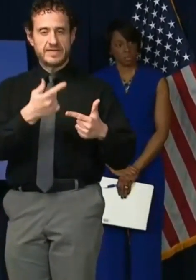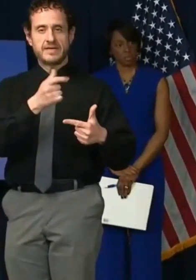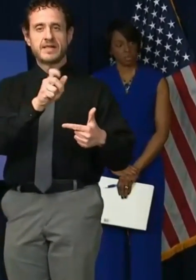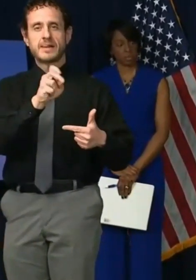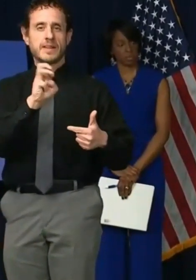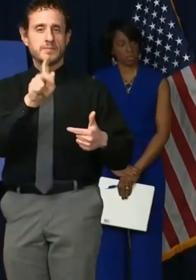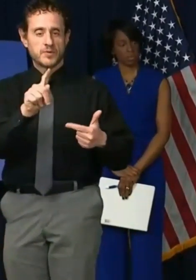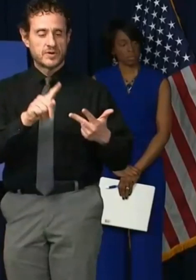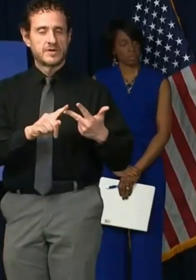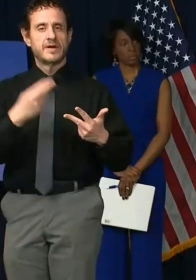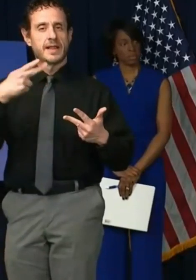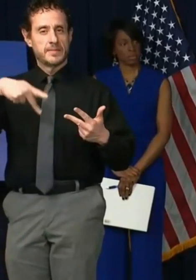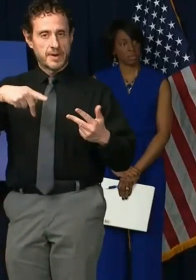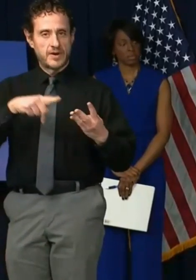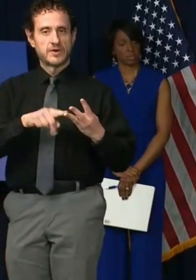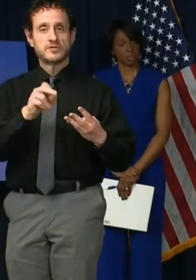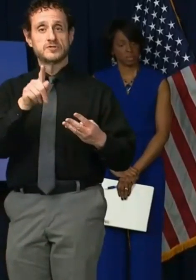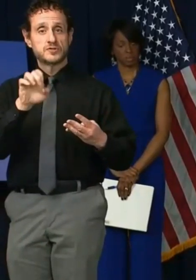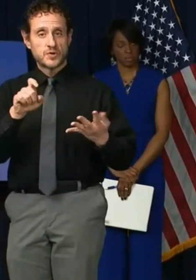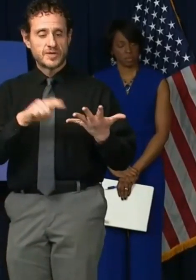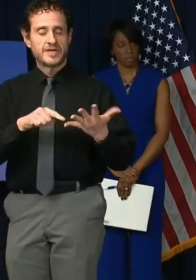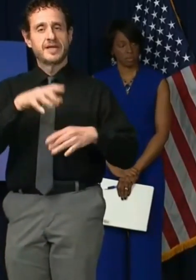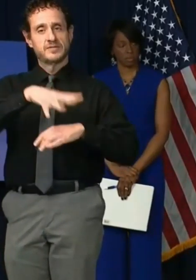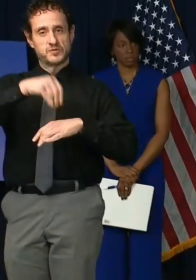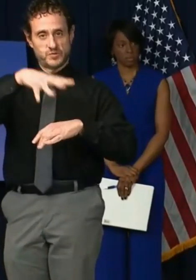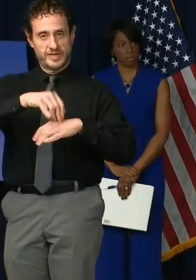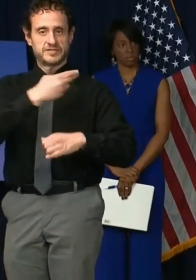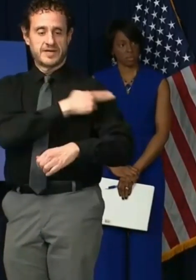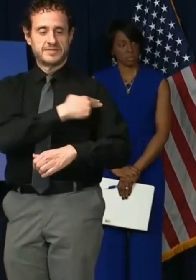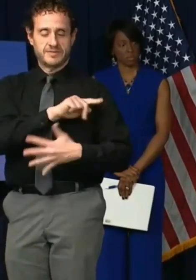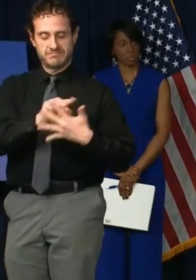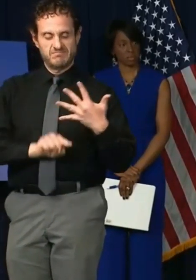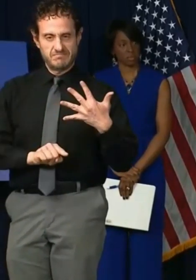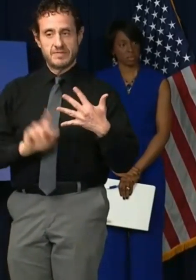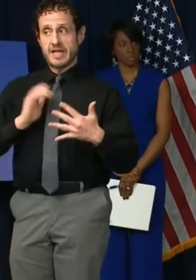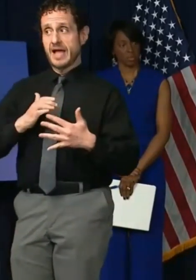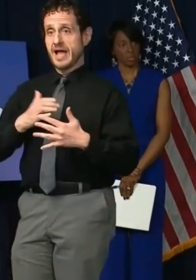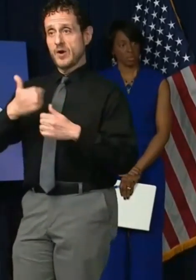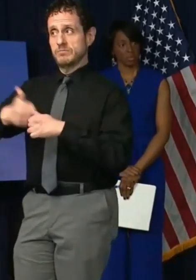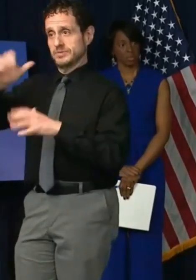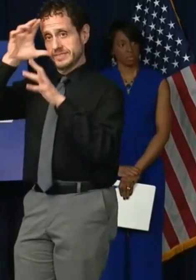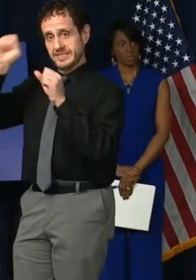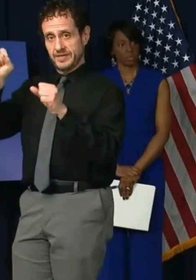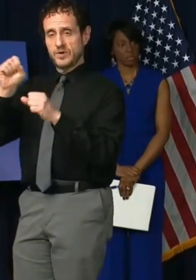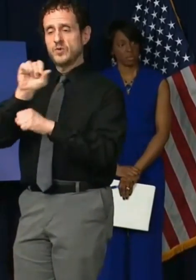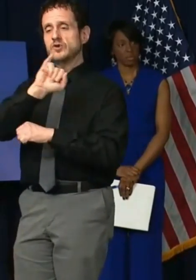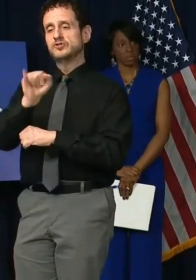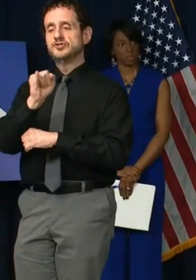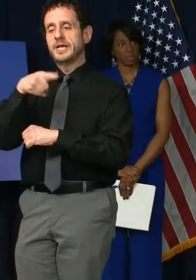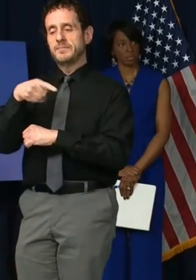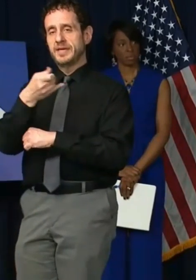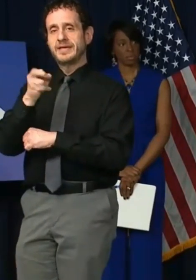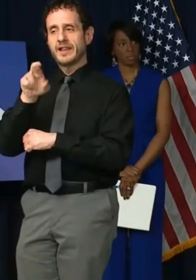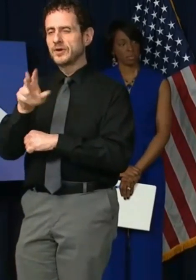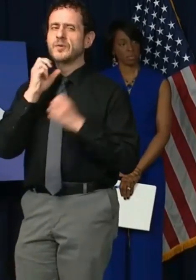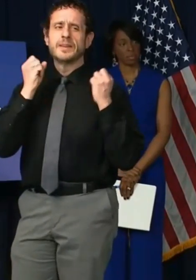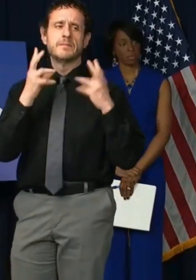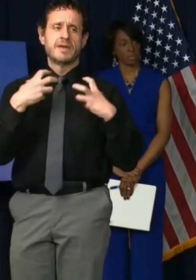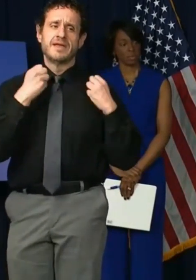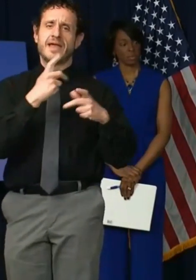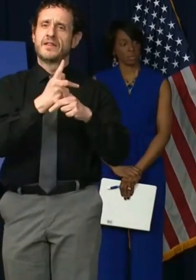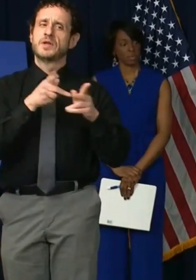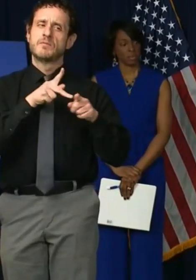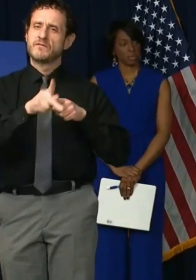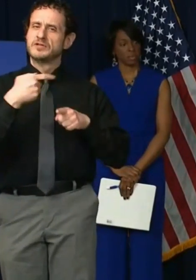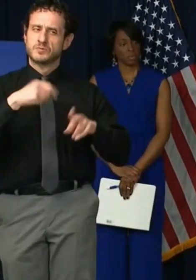Glenbrook, Highland Park, Skokie, and Swedish hospitals, our CEO, J.P. Gallagher, and thousands of our heroic healthcare professionals, thank